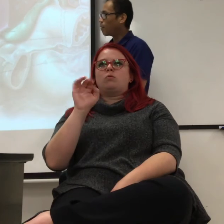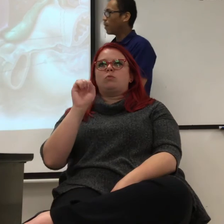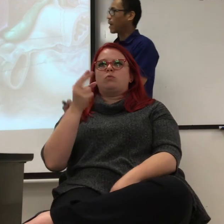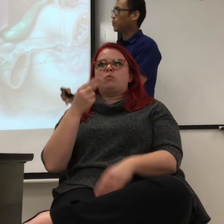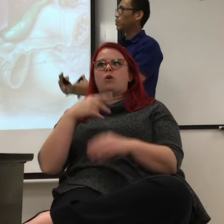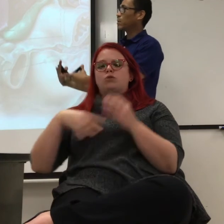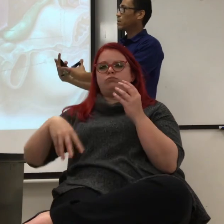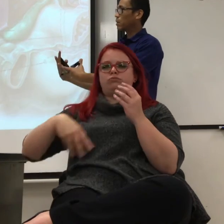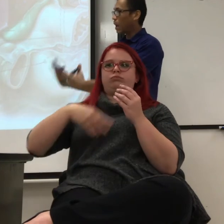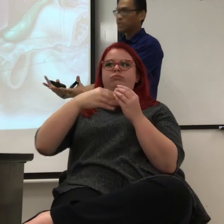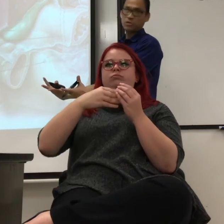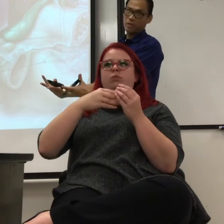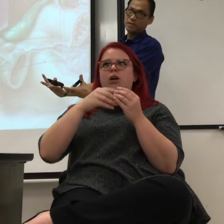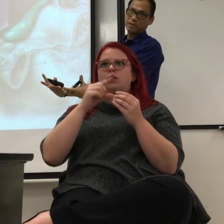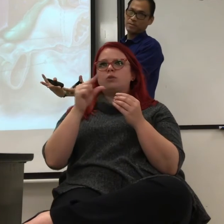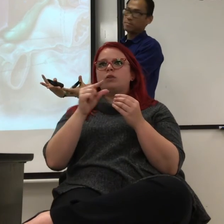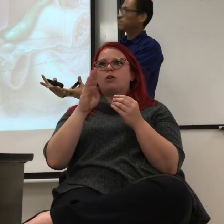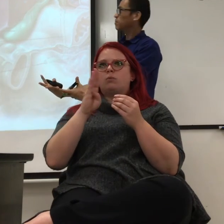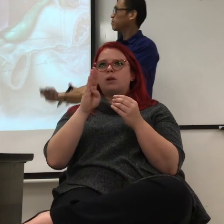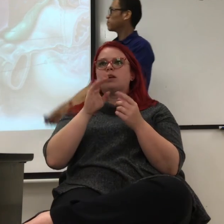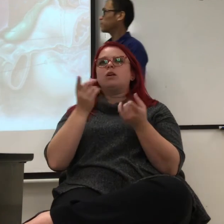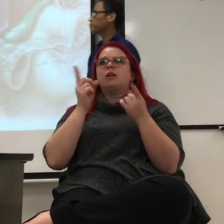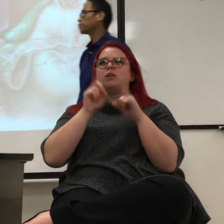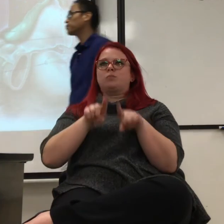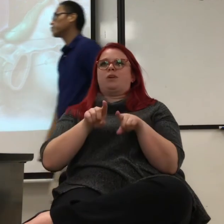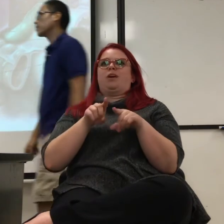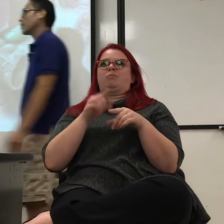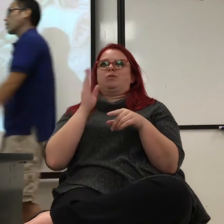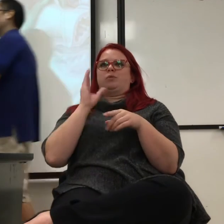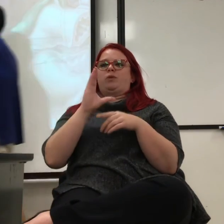when the gallbladder concentrates it.